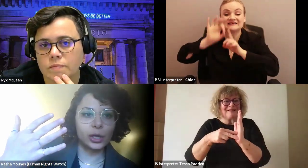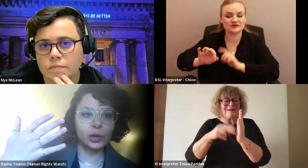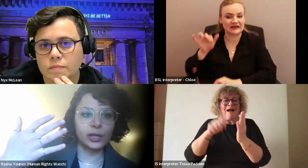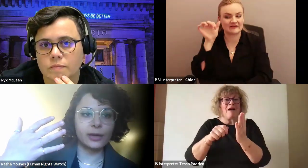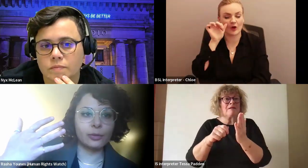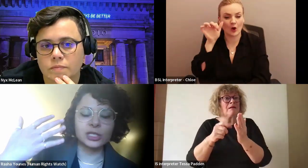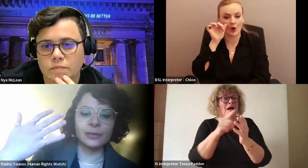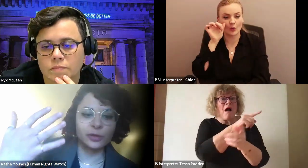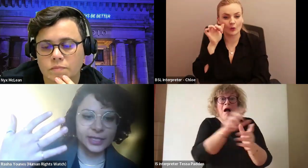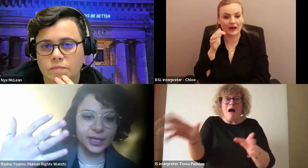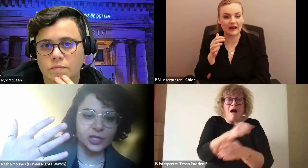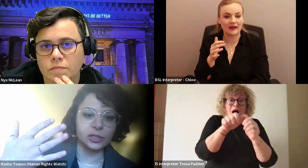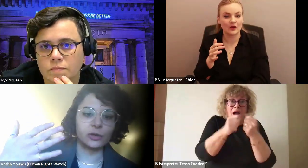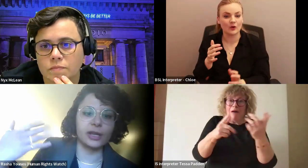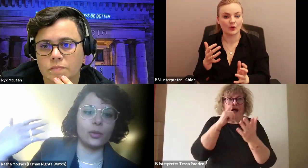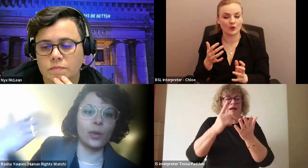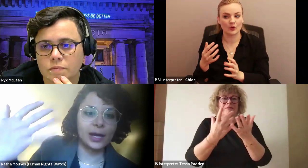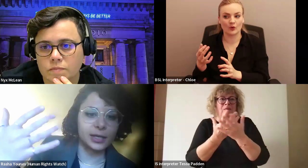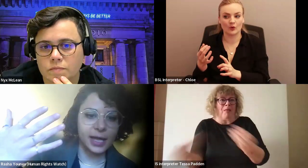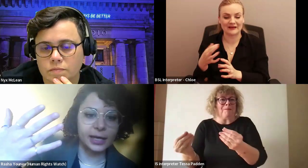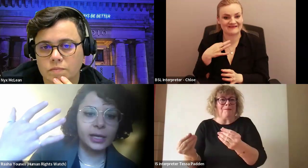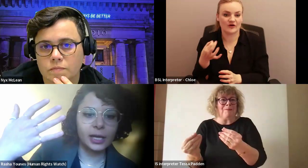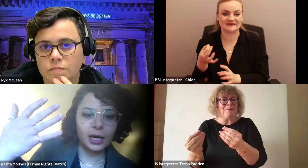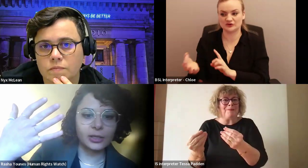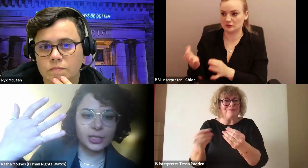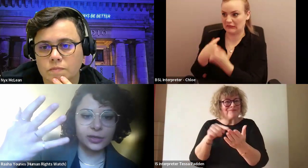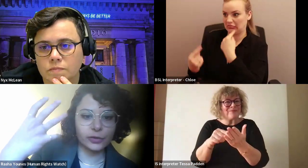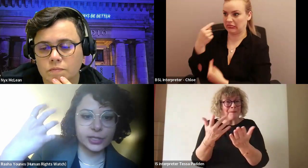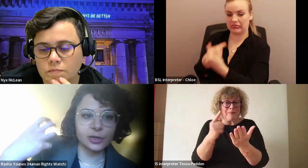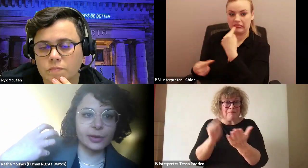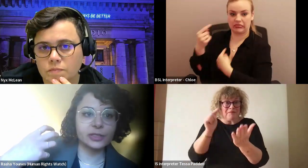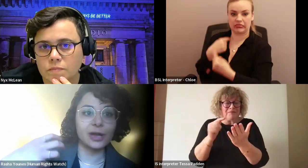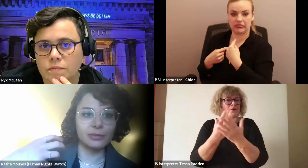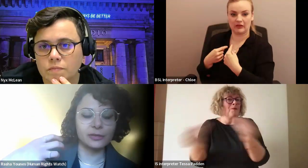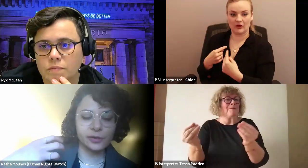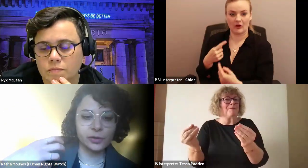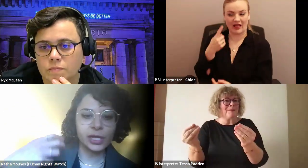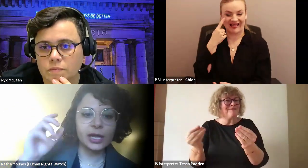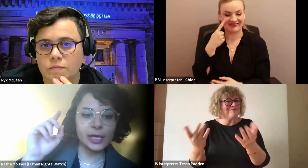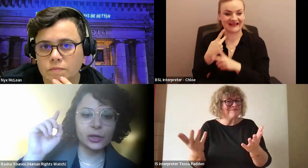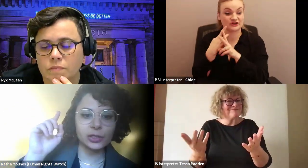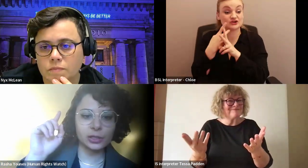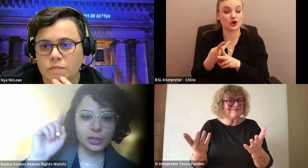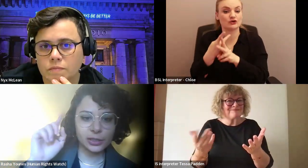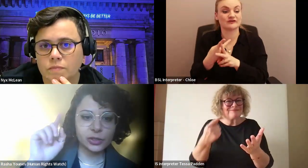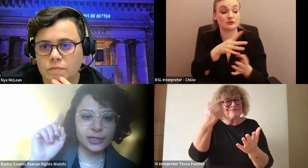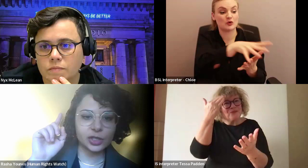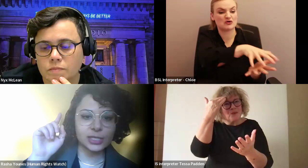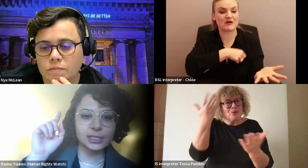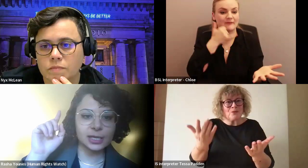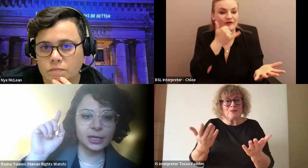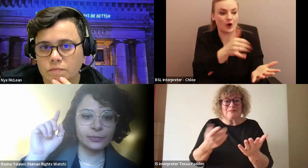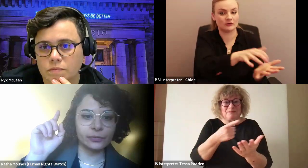aware or they were summoned for interrogation, or they're aware that security forces are about to grab their phone. They could